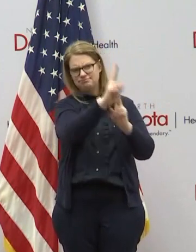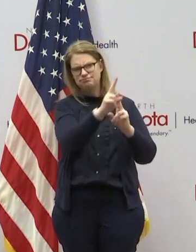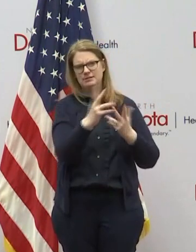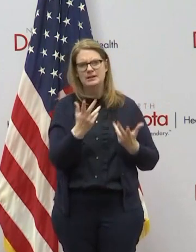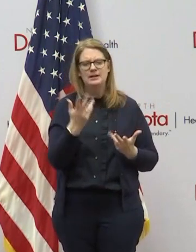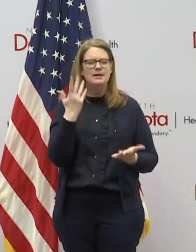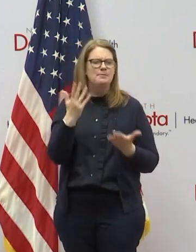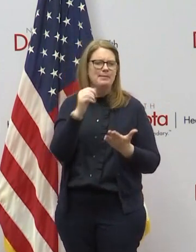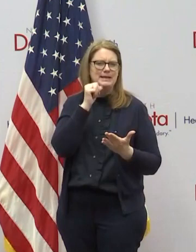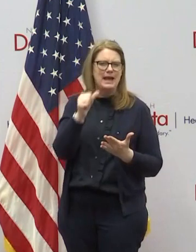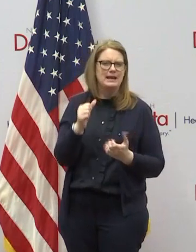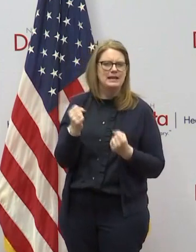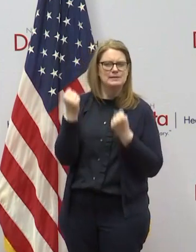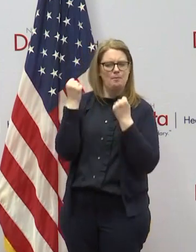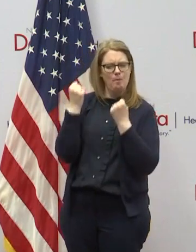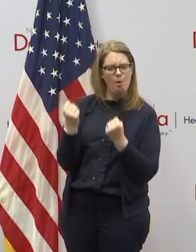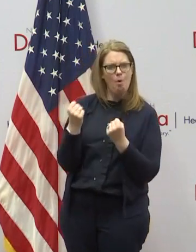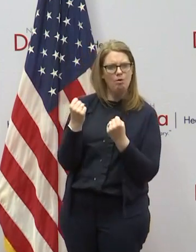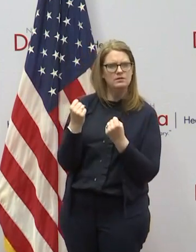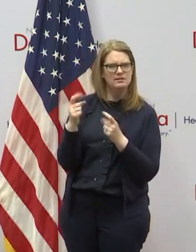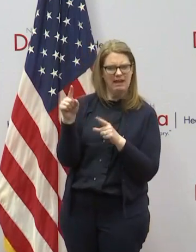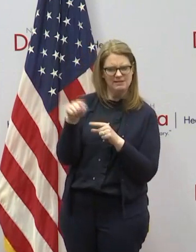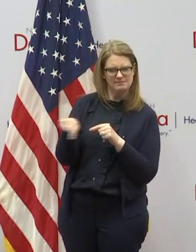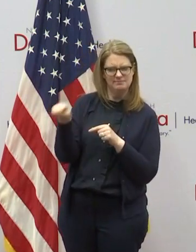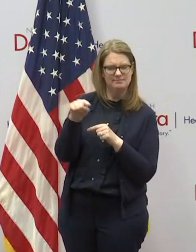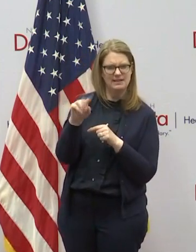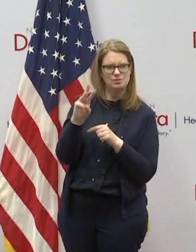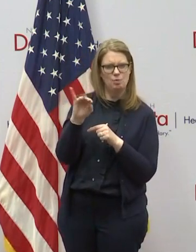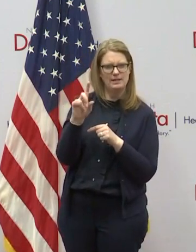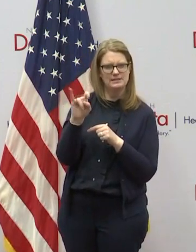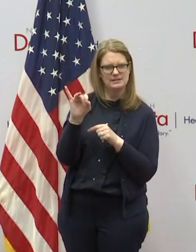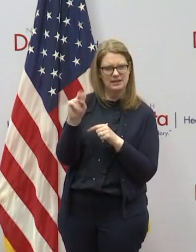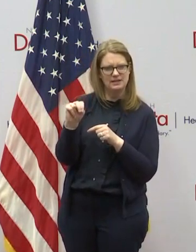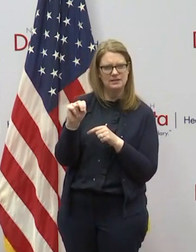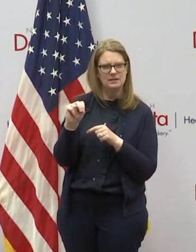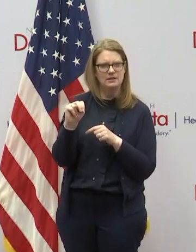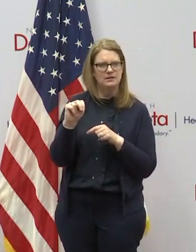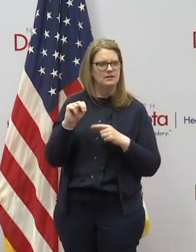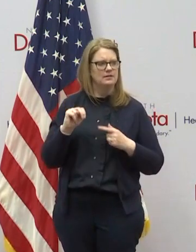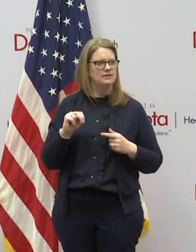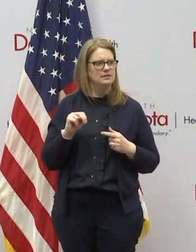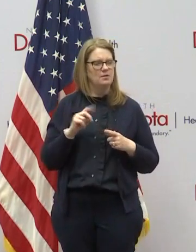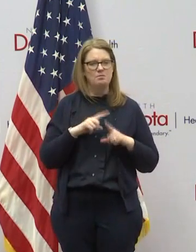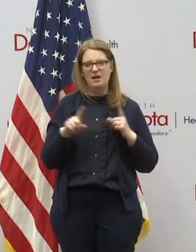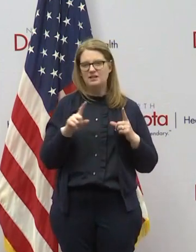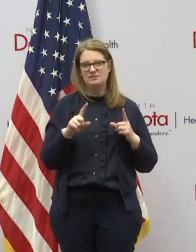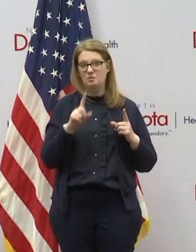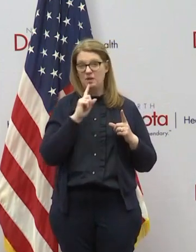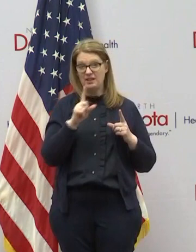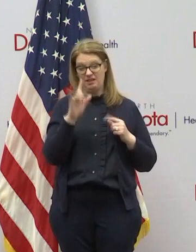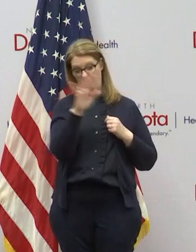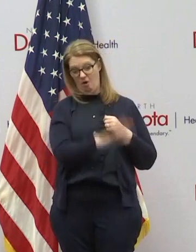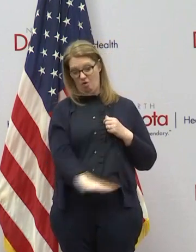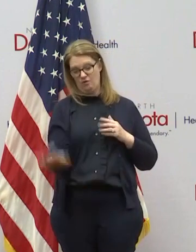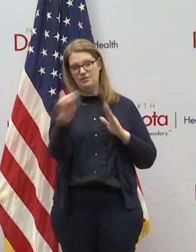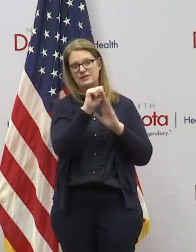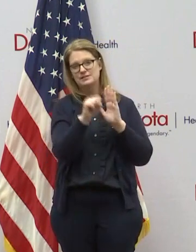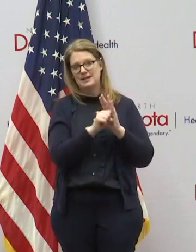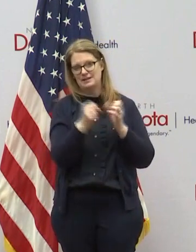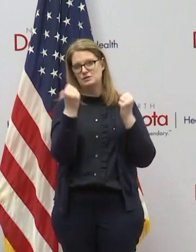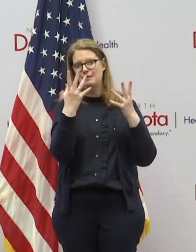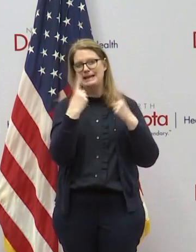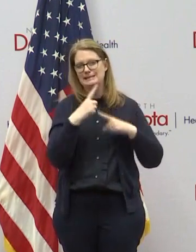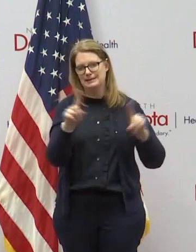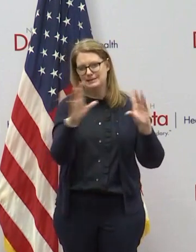bold and as prominent in those efforts, there are those success stories all across the state, and I think